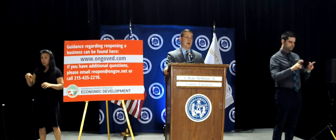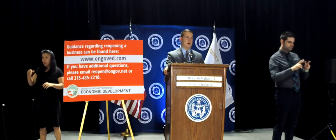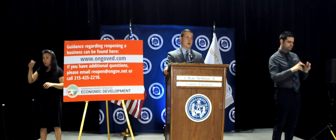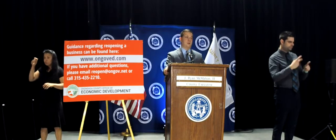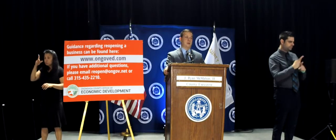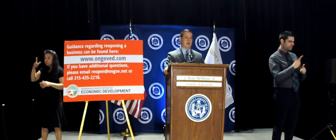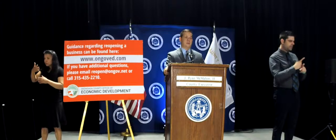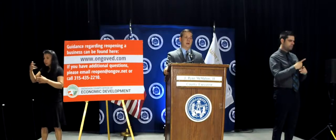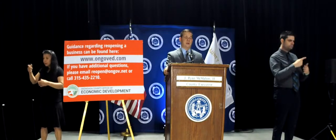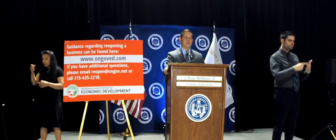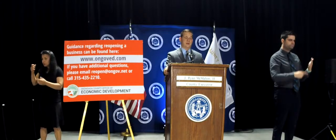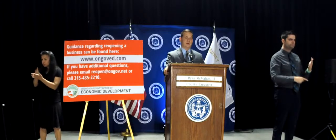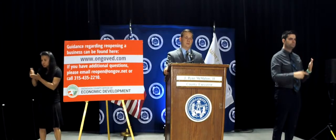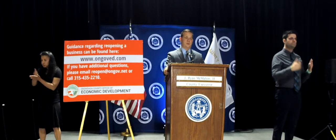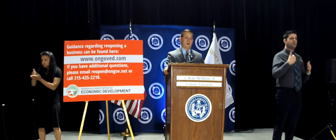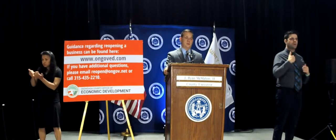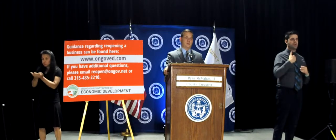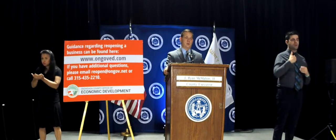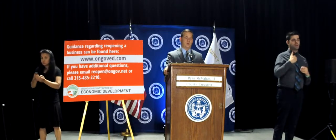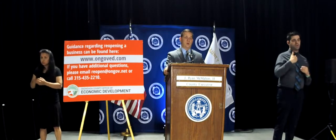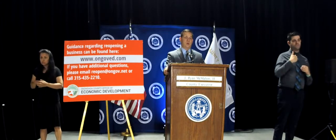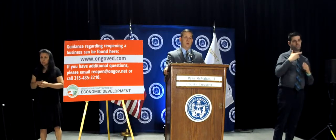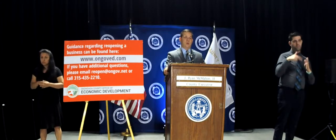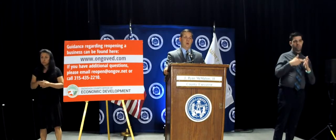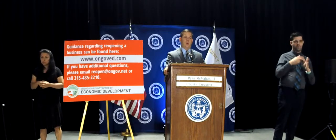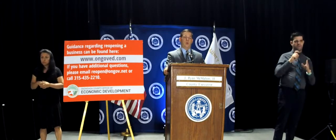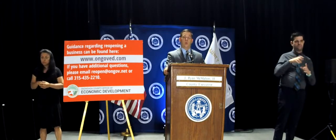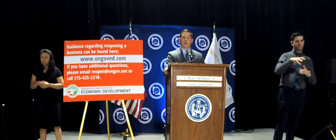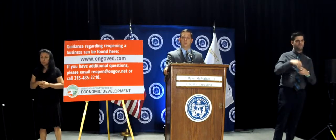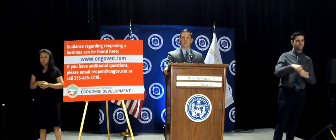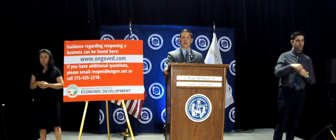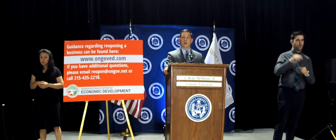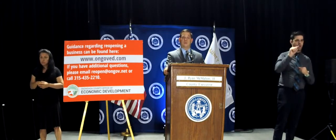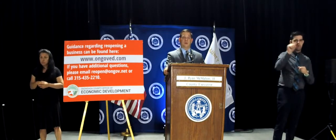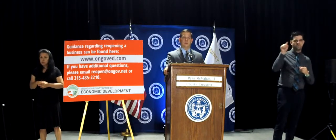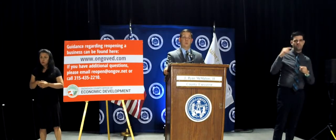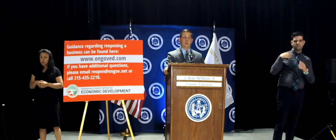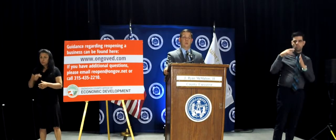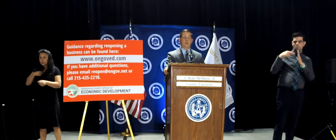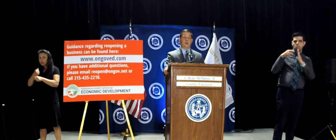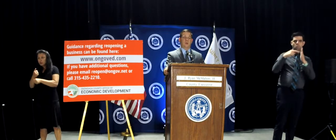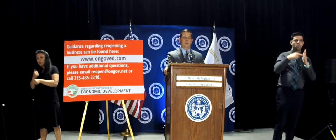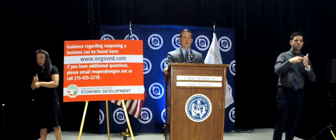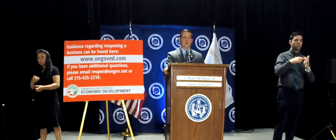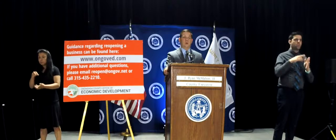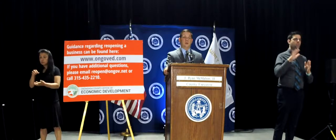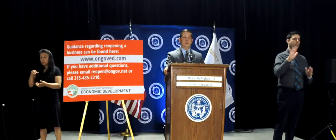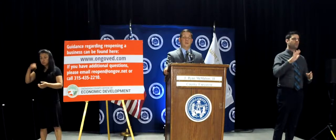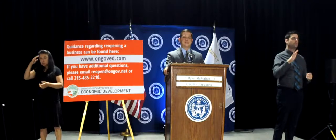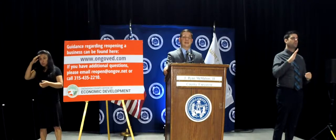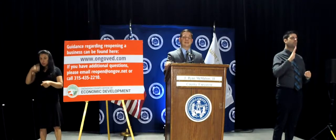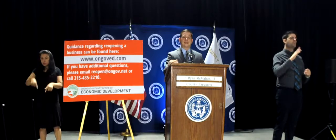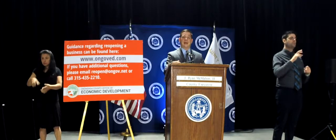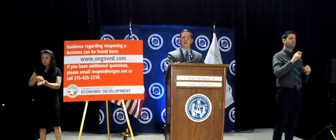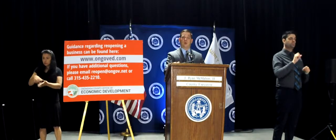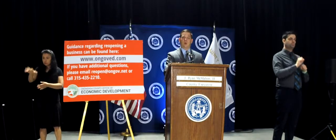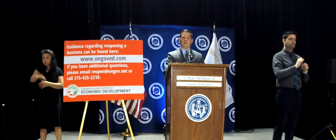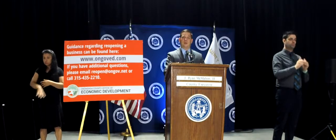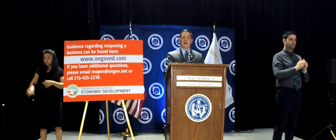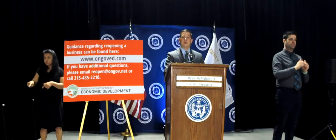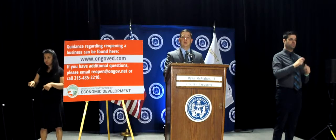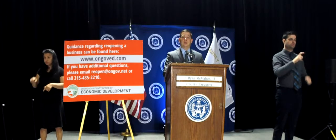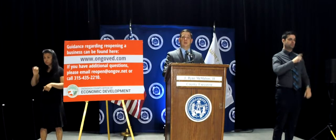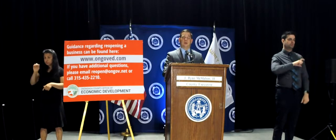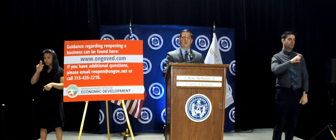this as a county executive. So we'll work with the sheriff and we'll assess the